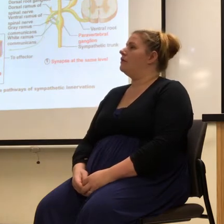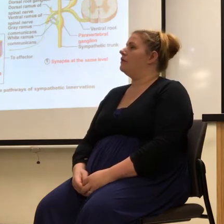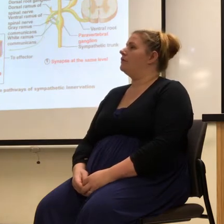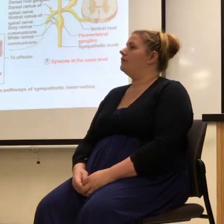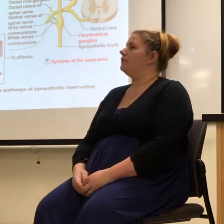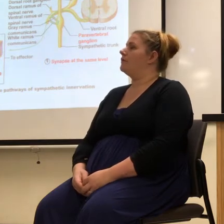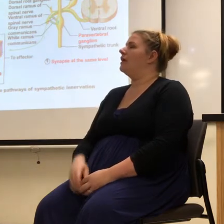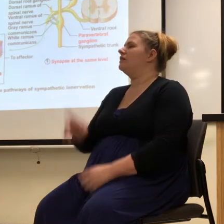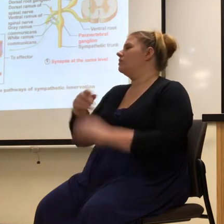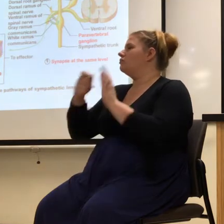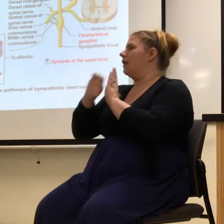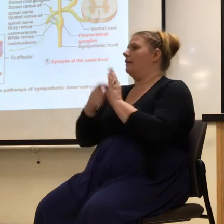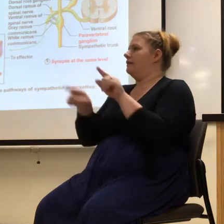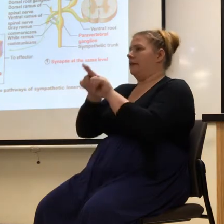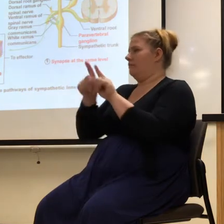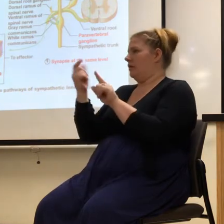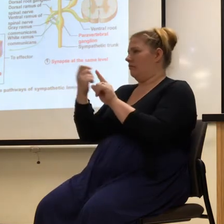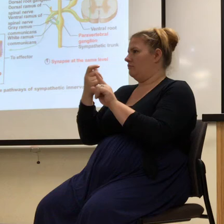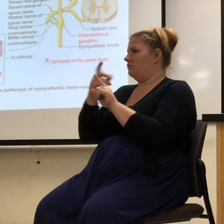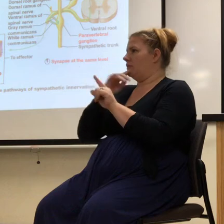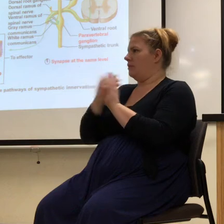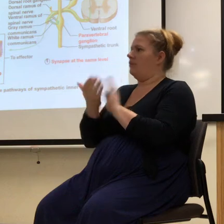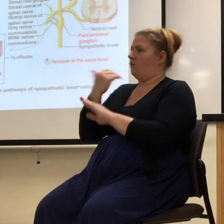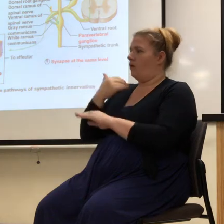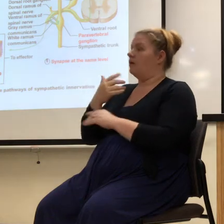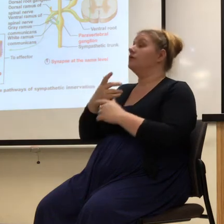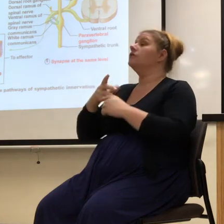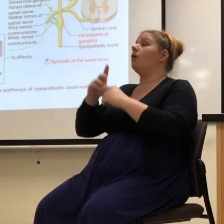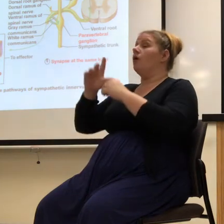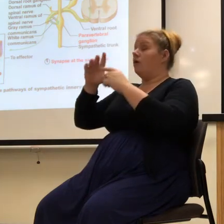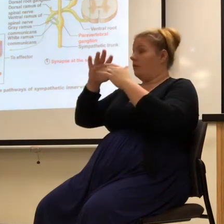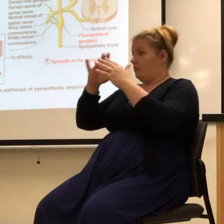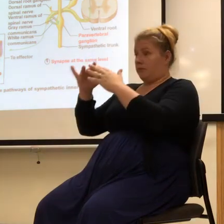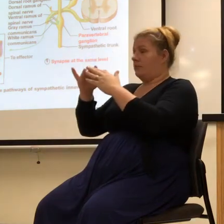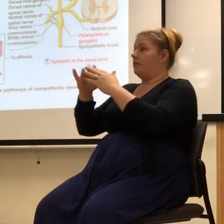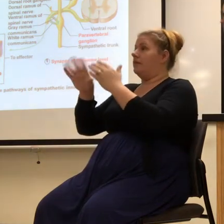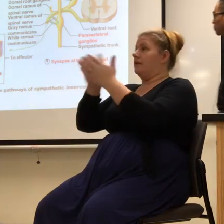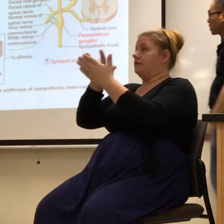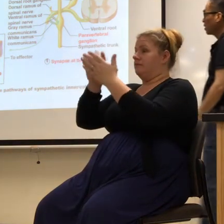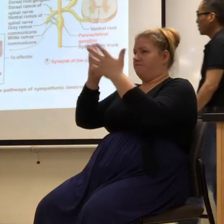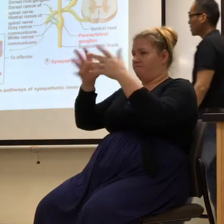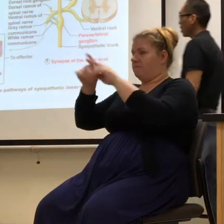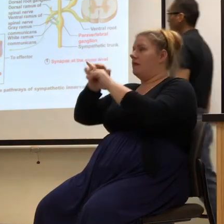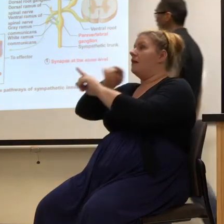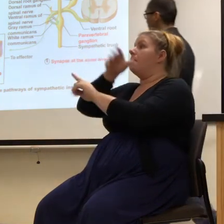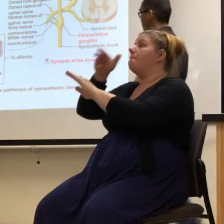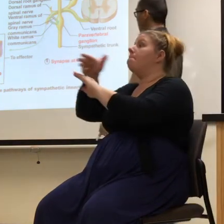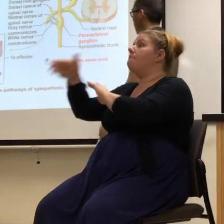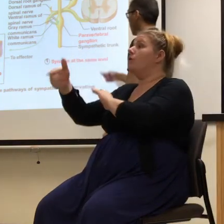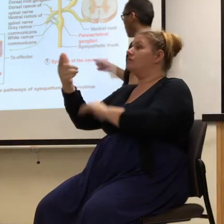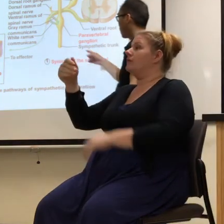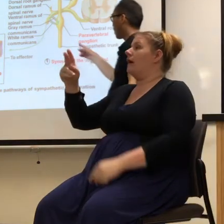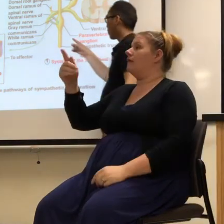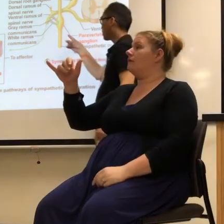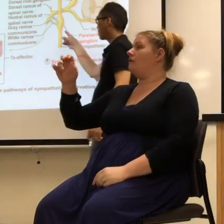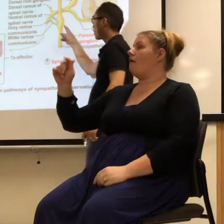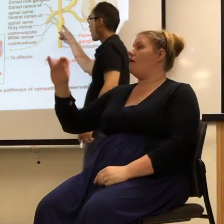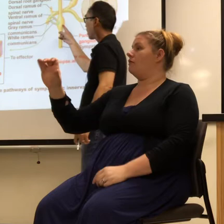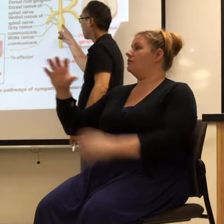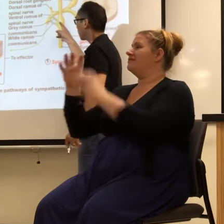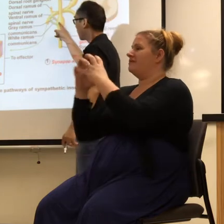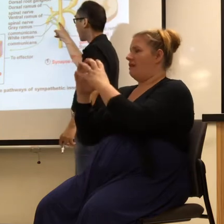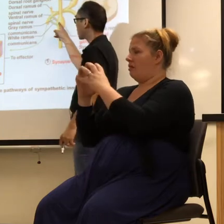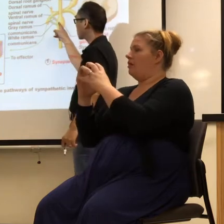postganglionic cell. I'll just put post here. I'm talking about the postganglionic cell. The cell body is in the